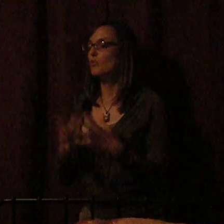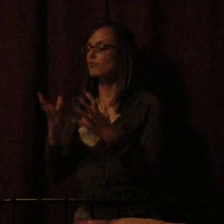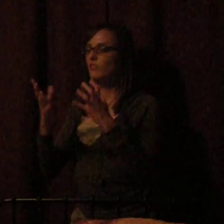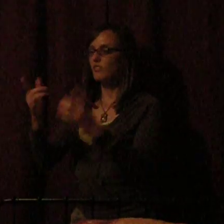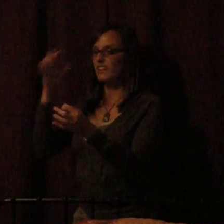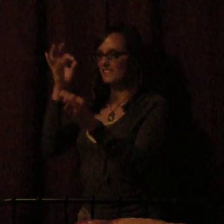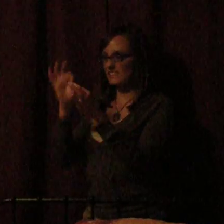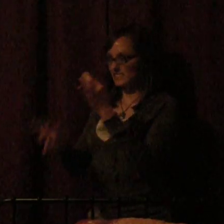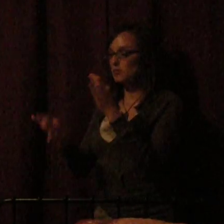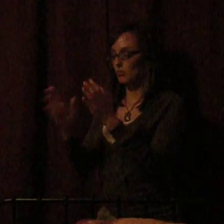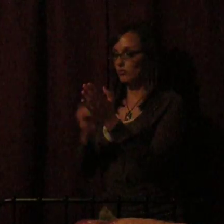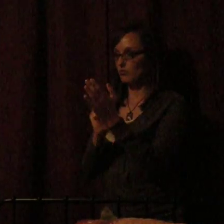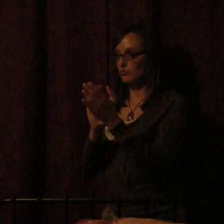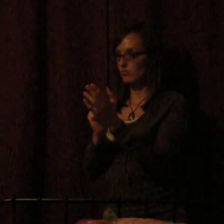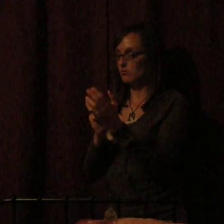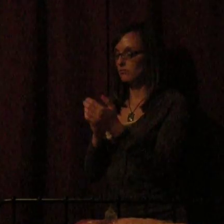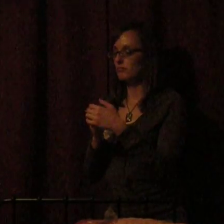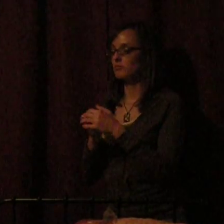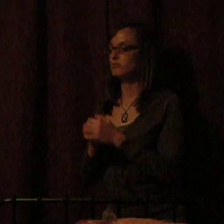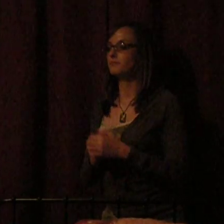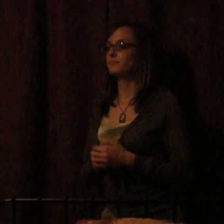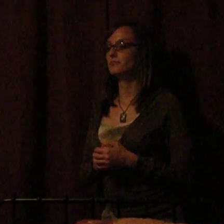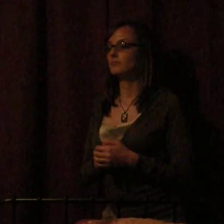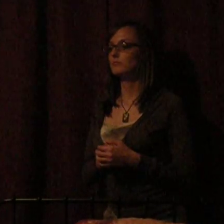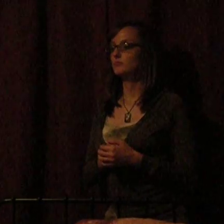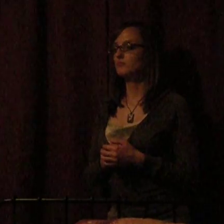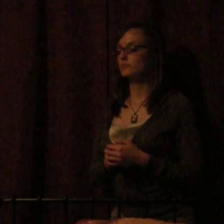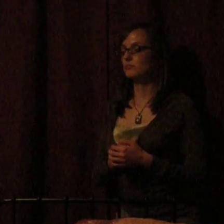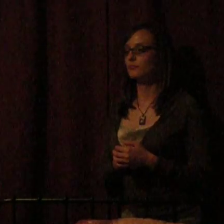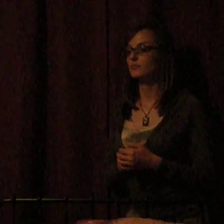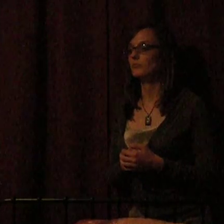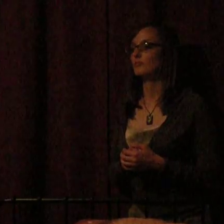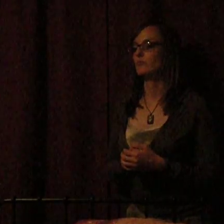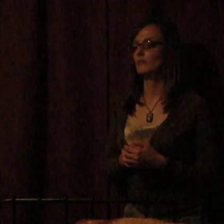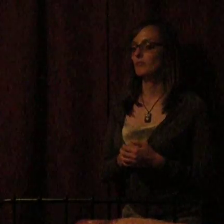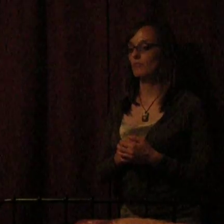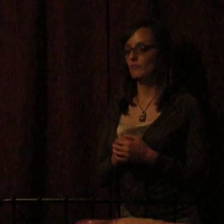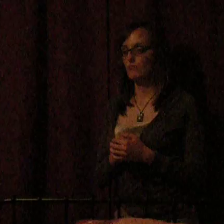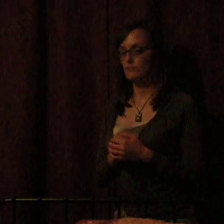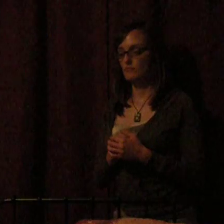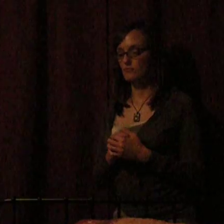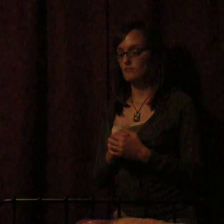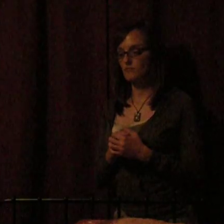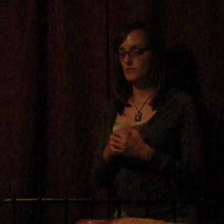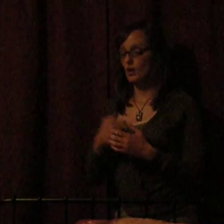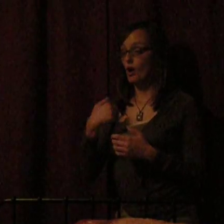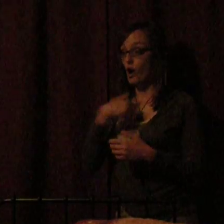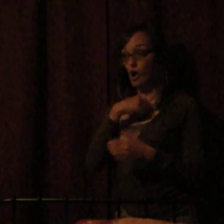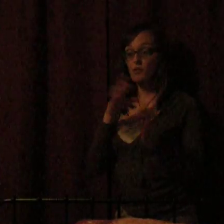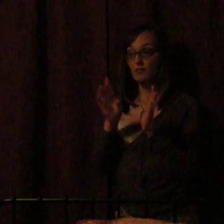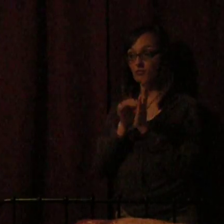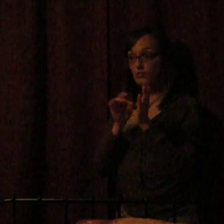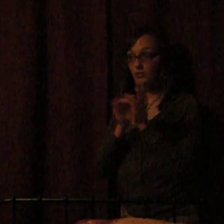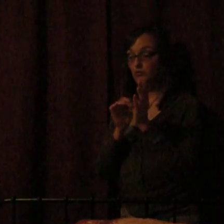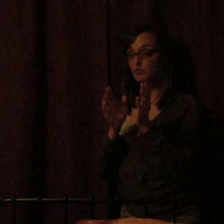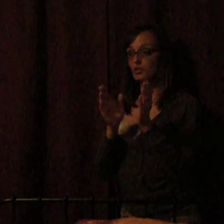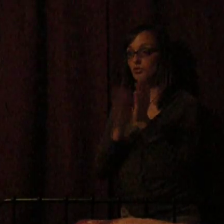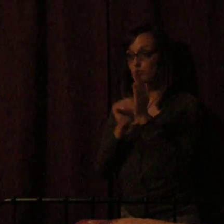here. And the cost of our magnetic soap is already reasonable.